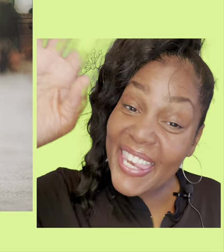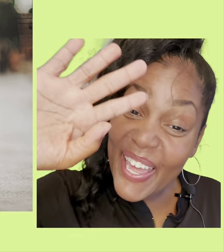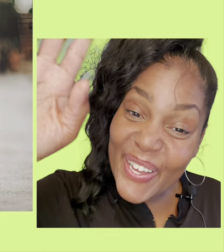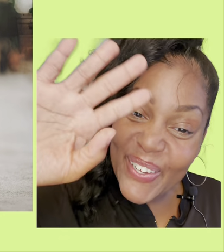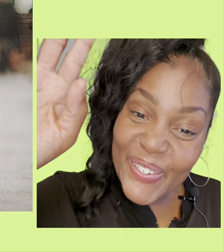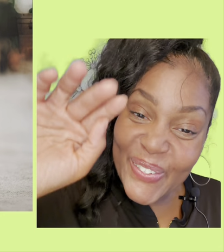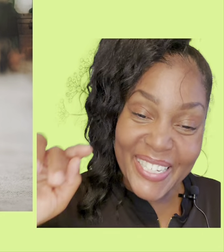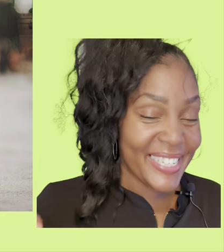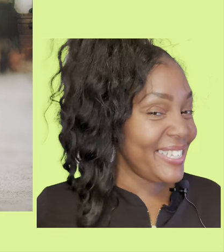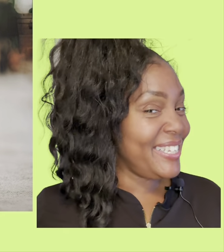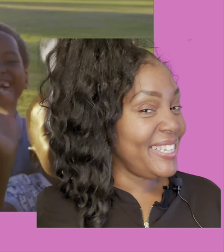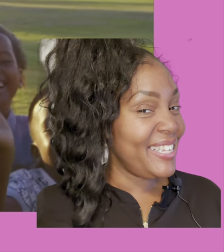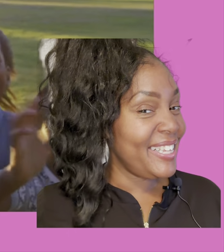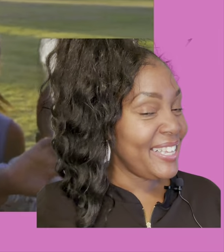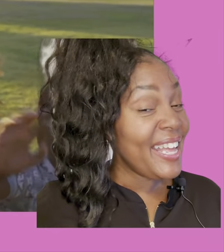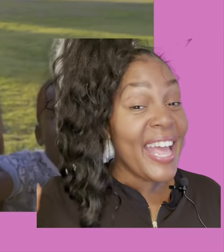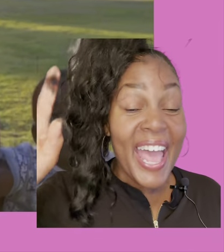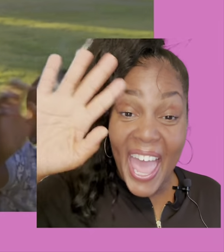Hello.